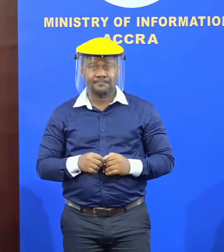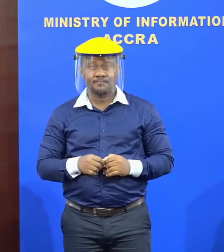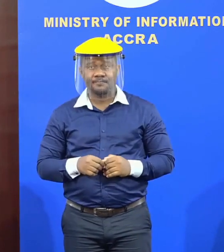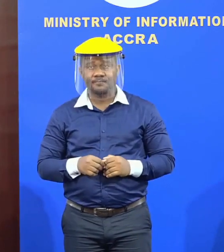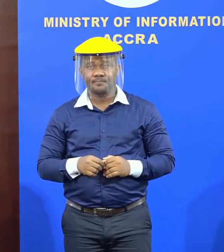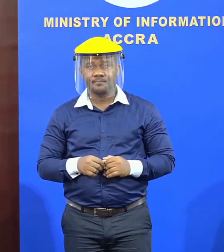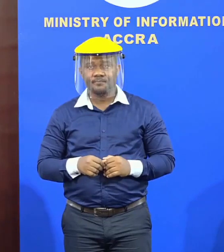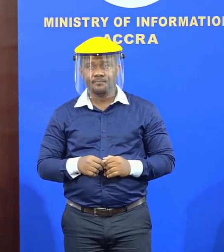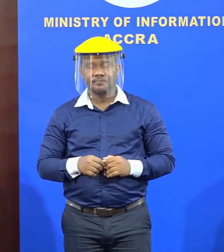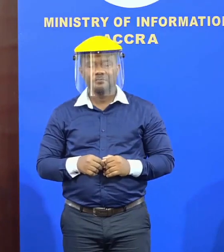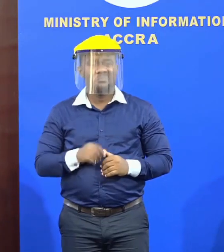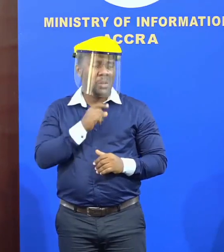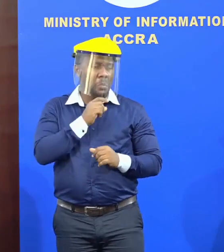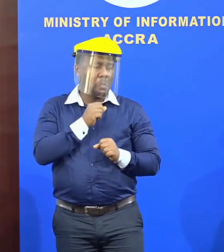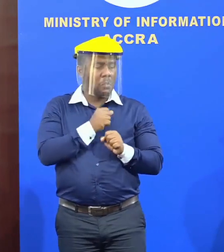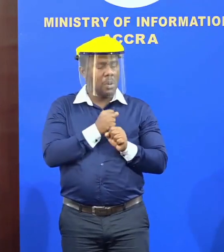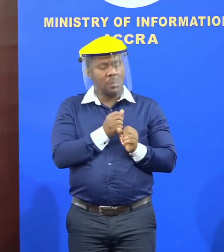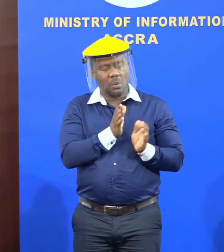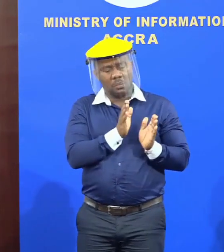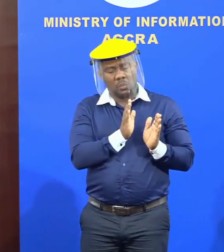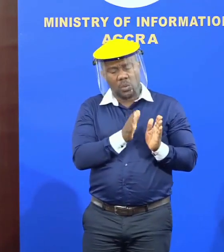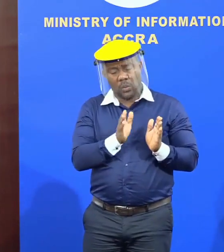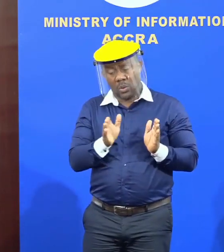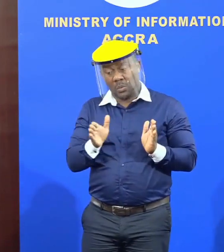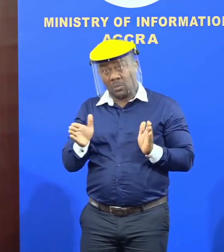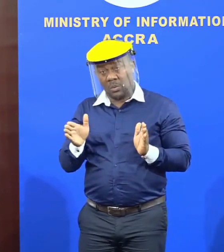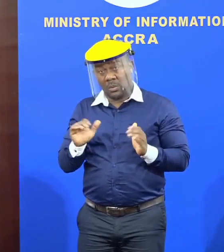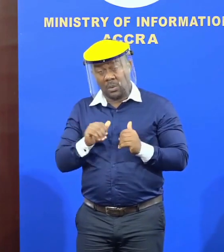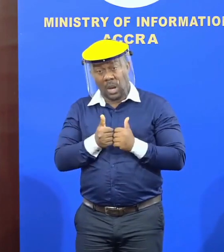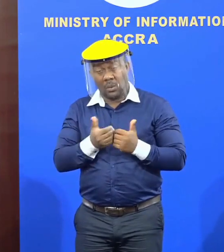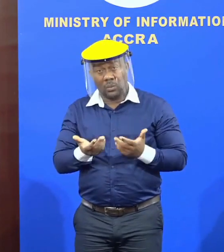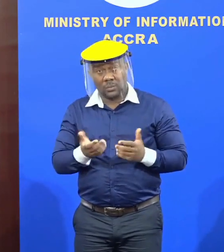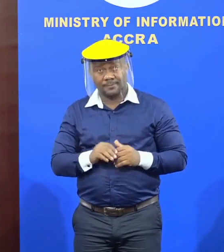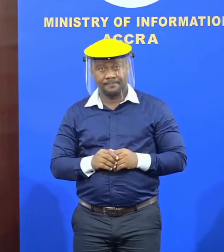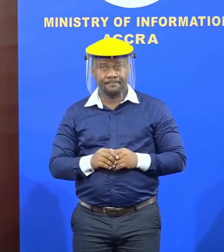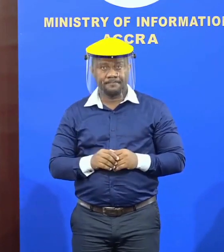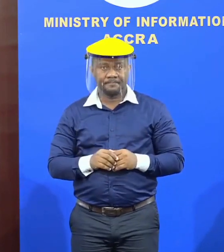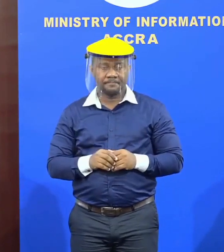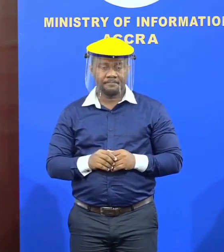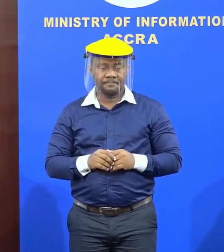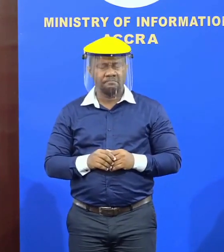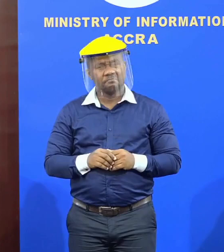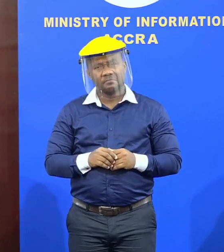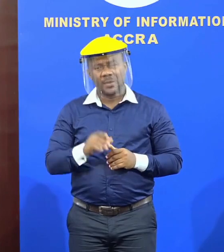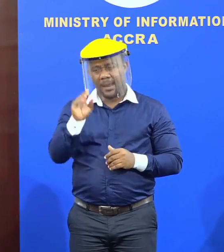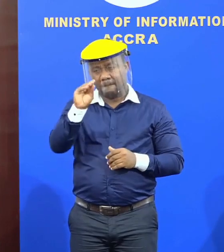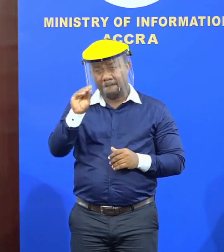Now, the age distribution of the cases, these are in percentages. If you look at